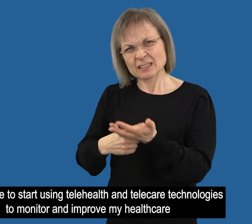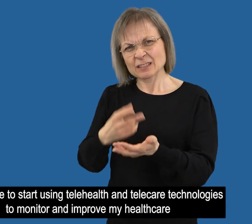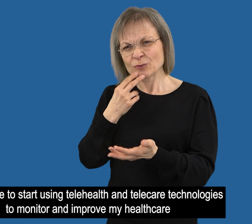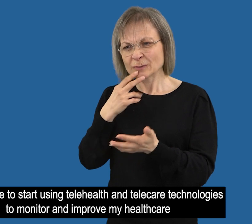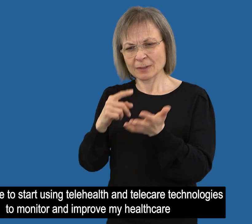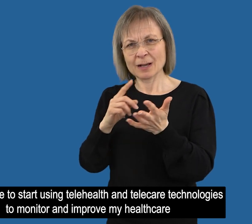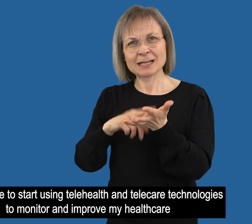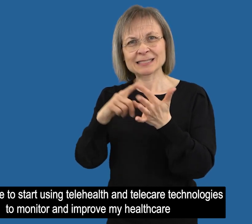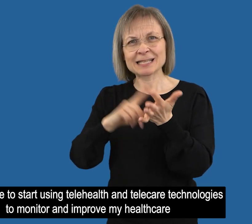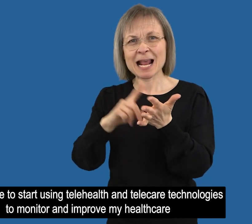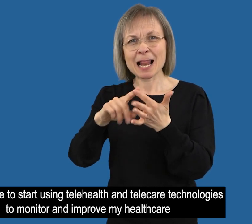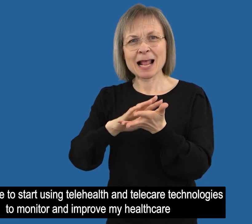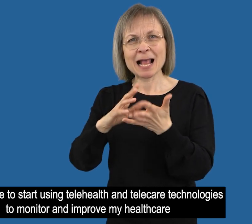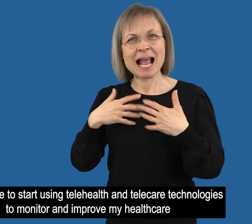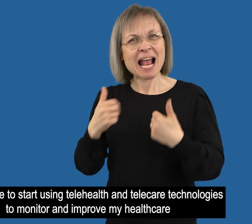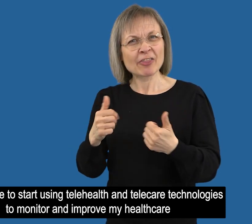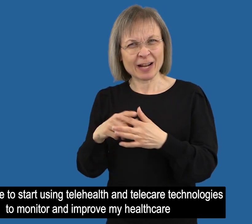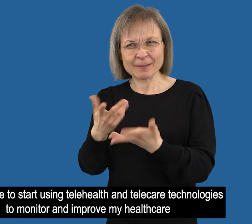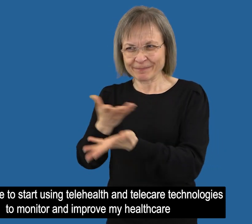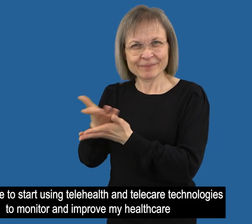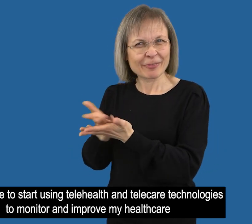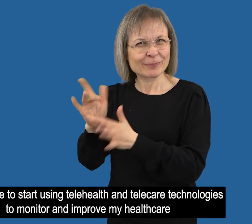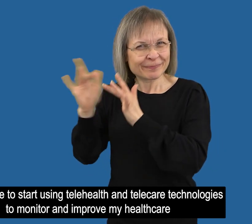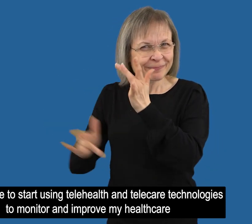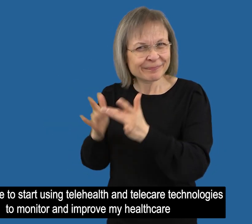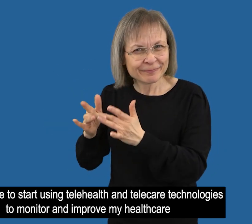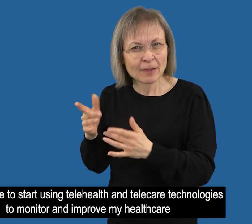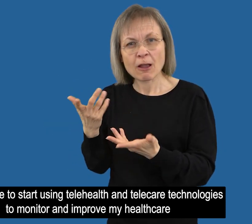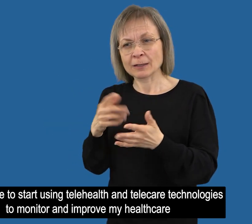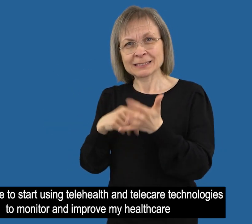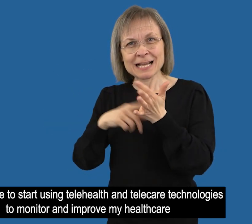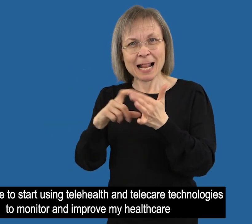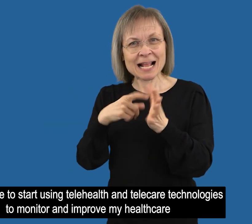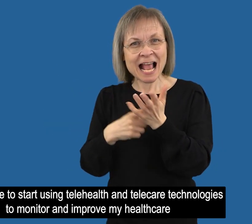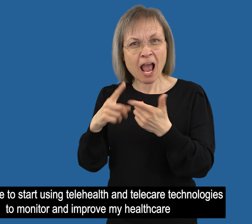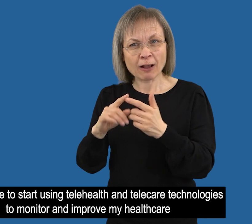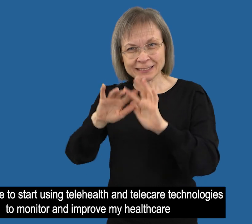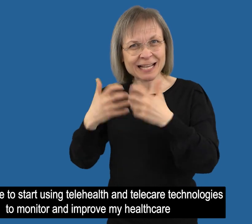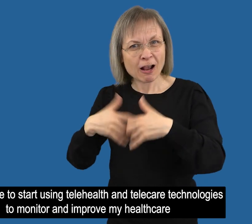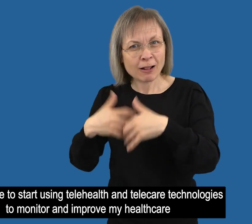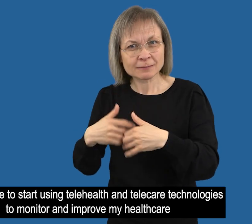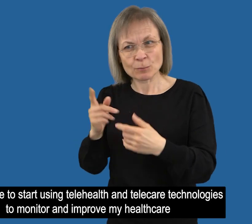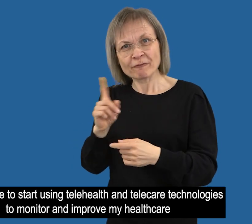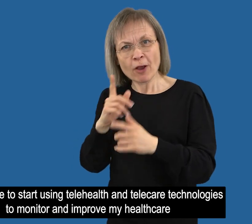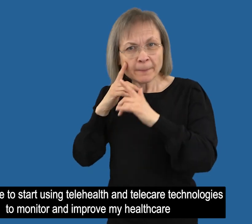If I decide to start using telehealth and telecare technologies to monitor and improve my healthcare, such as using